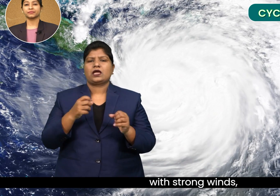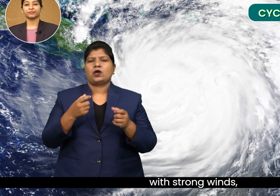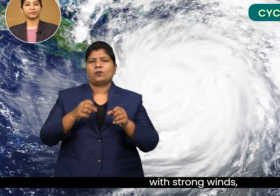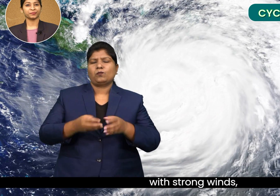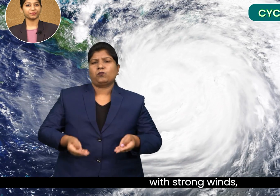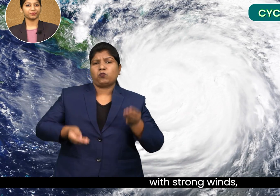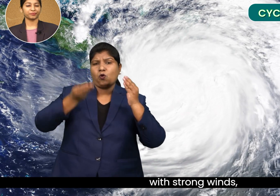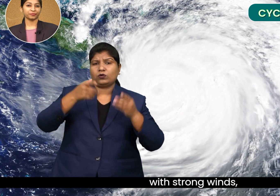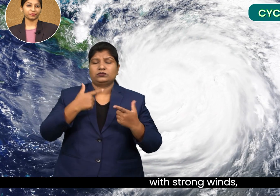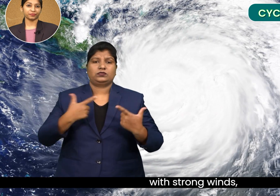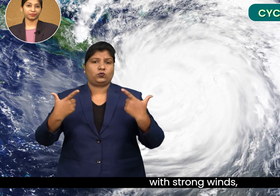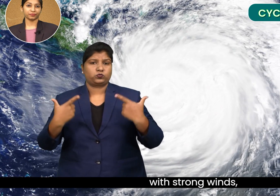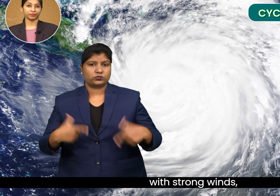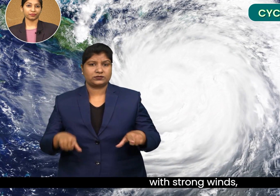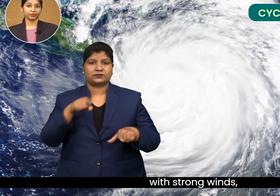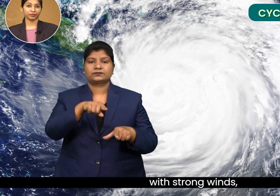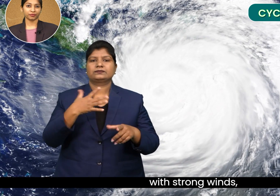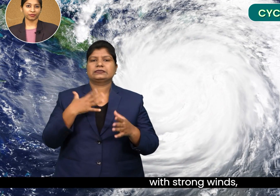winds.